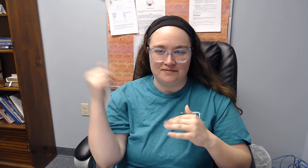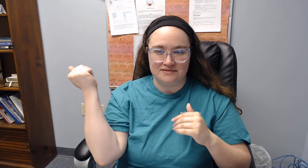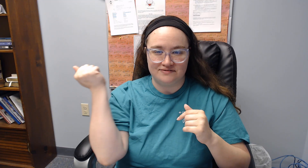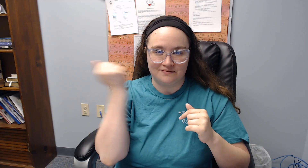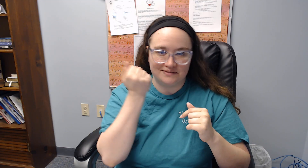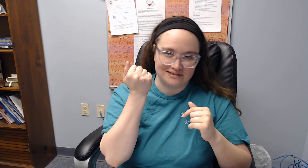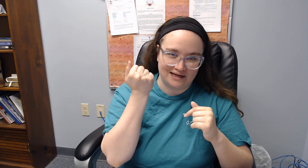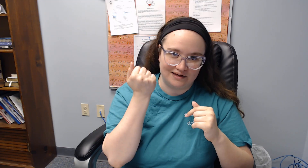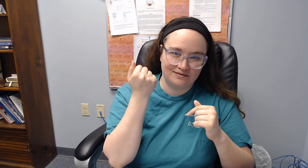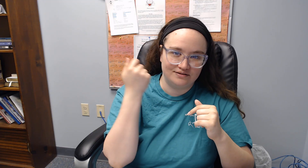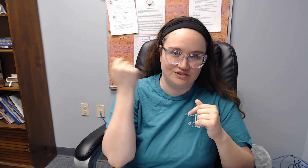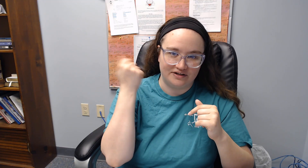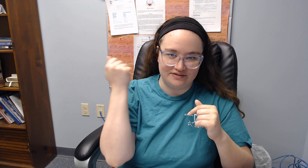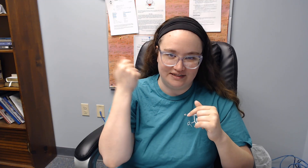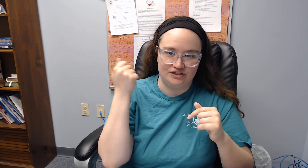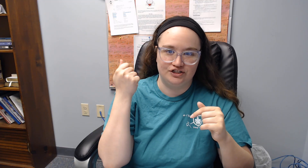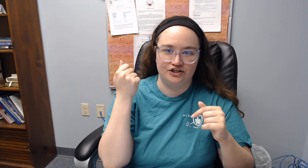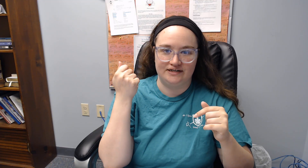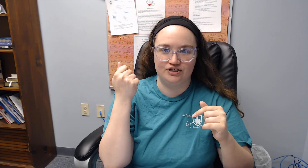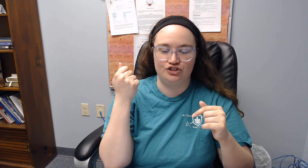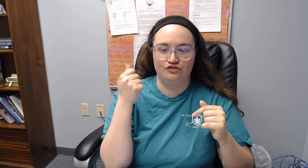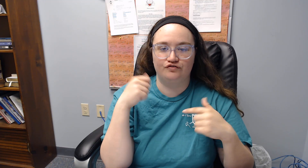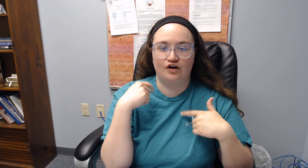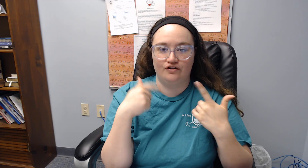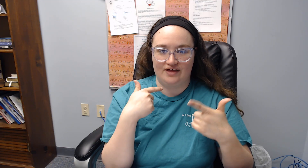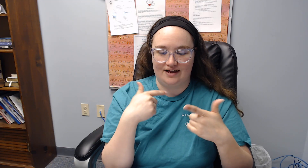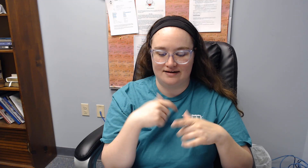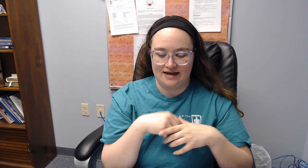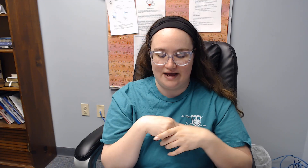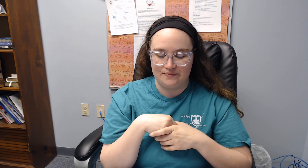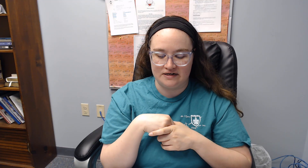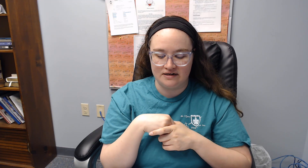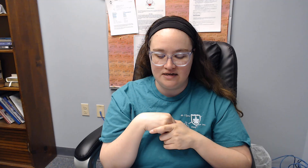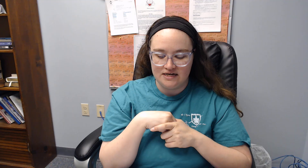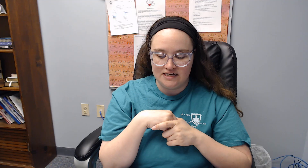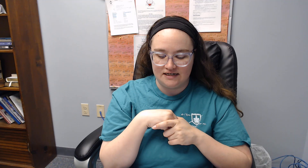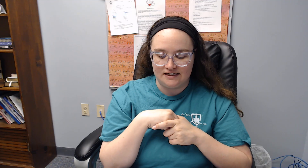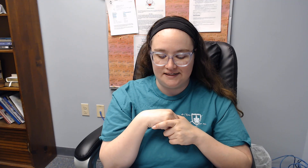if something's like shoved into your ear too far, that can happen.